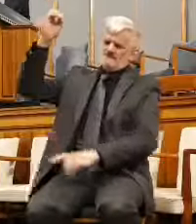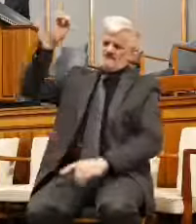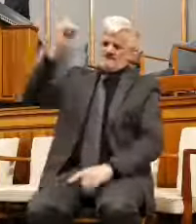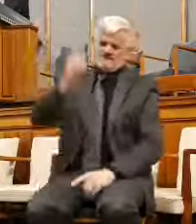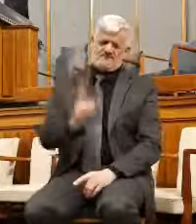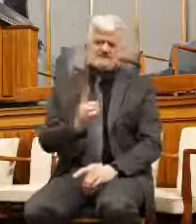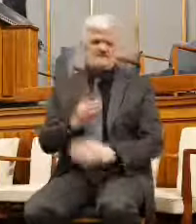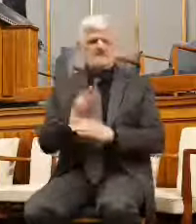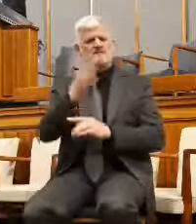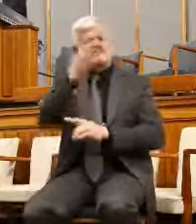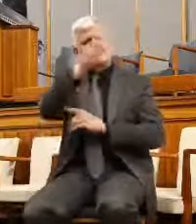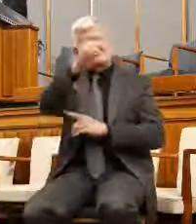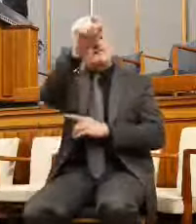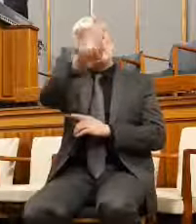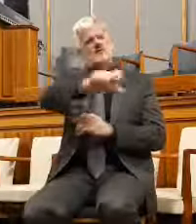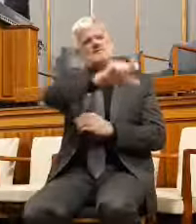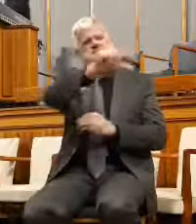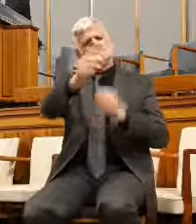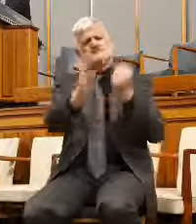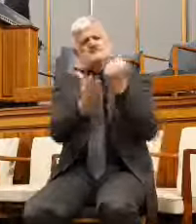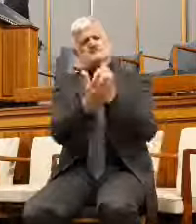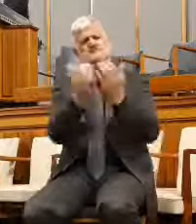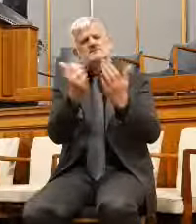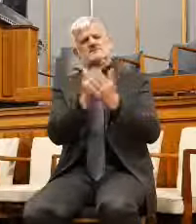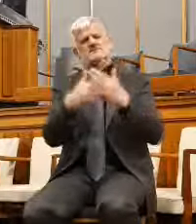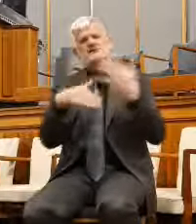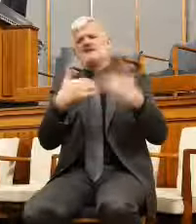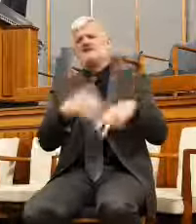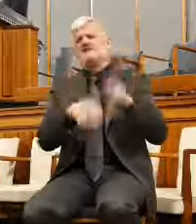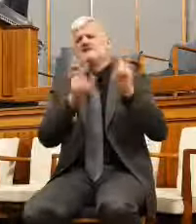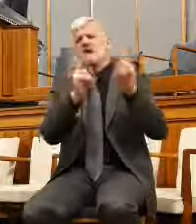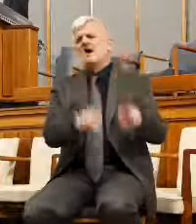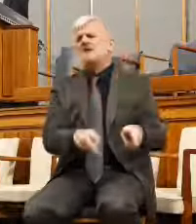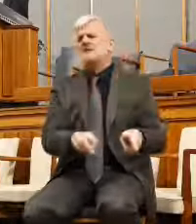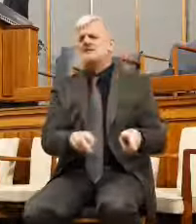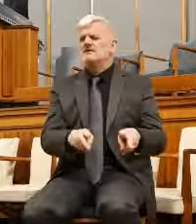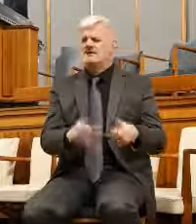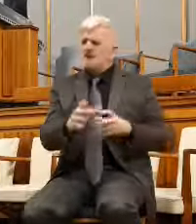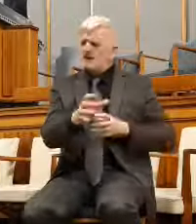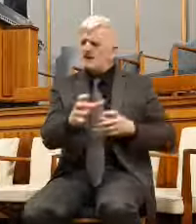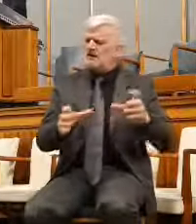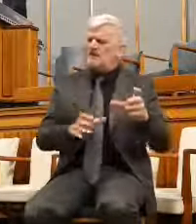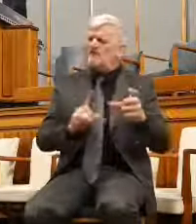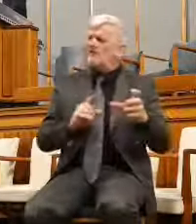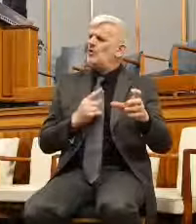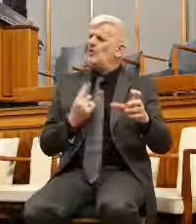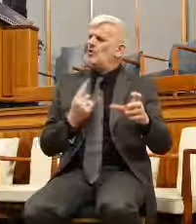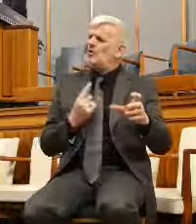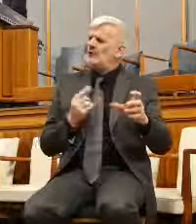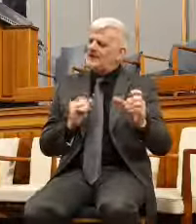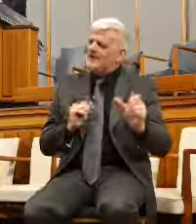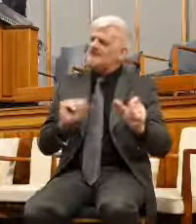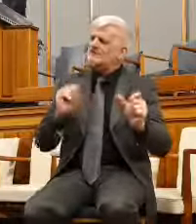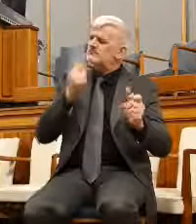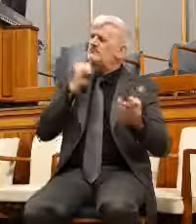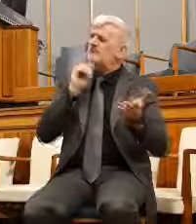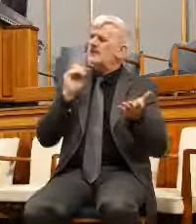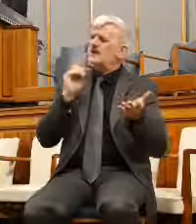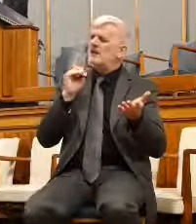bear away the punishment of sin for all his own. O Lord, we thank thee for Jesus Christ the